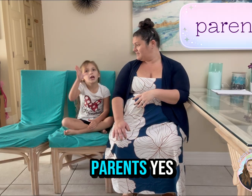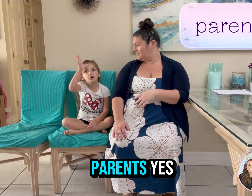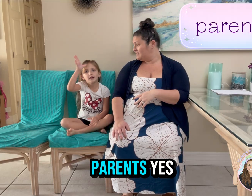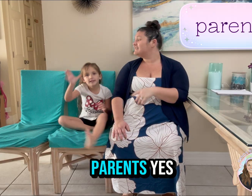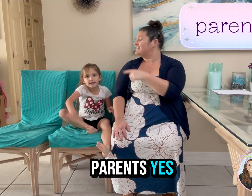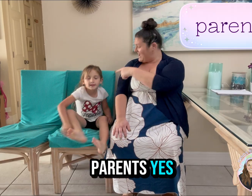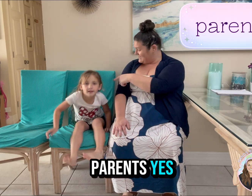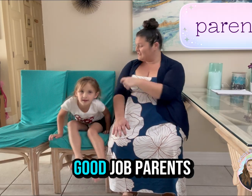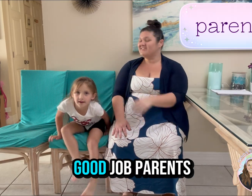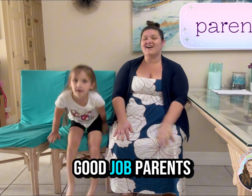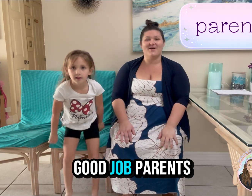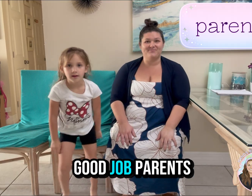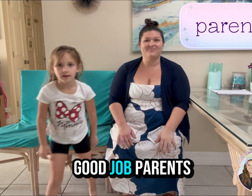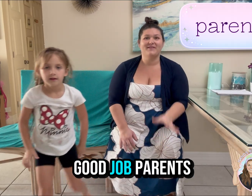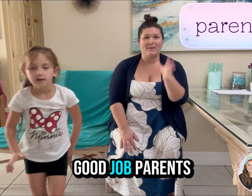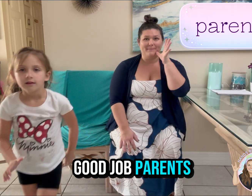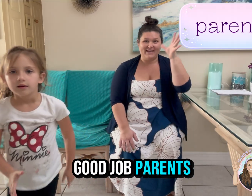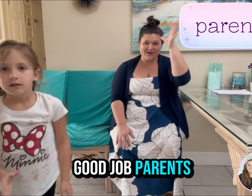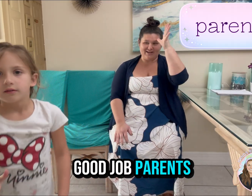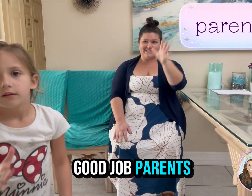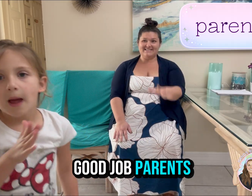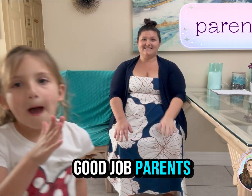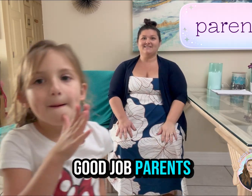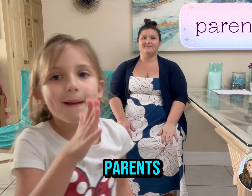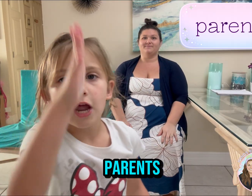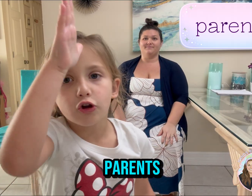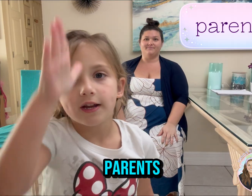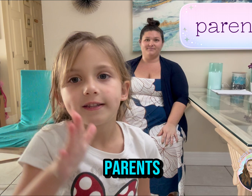Parents. Yes, good job. Parents. Parents.